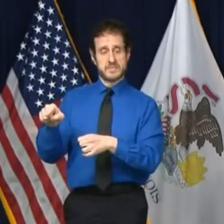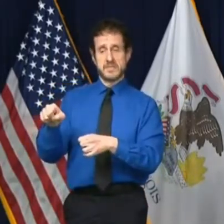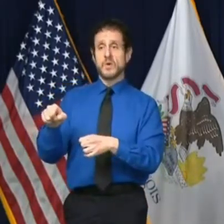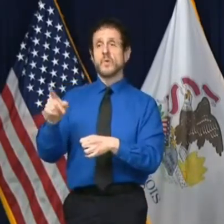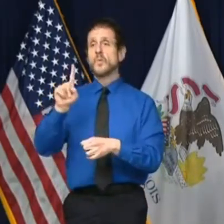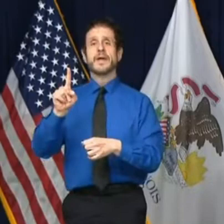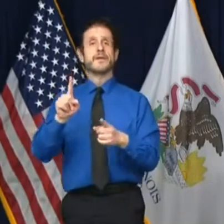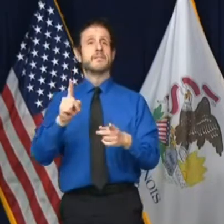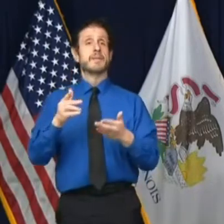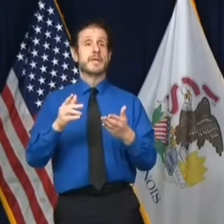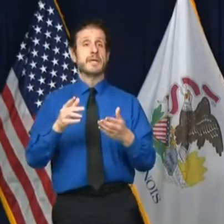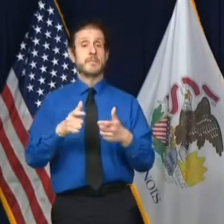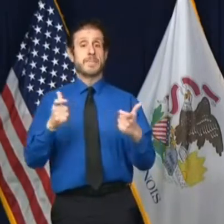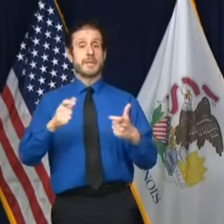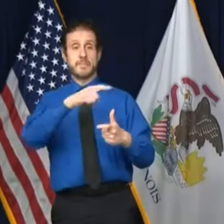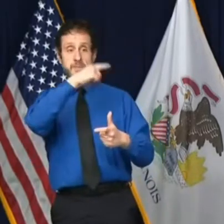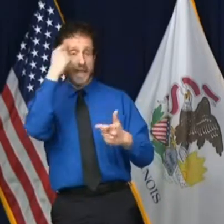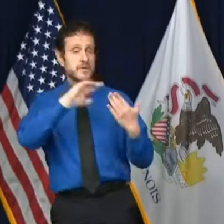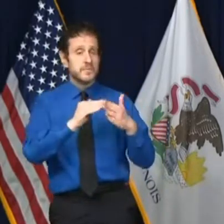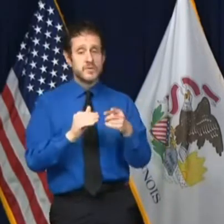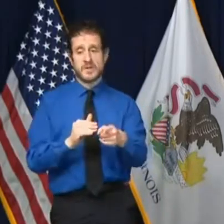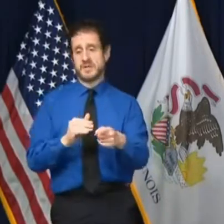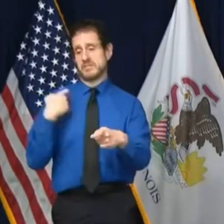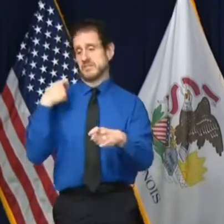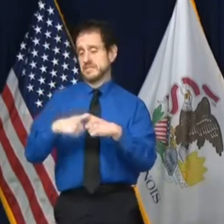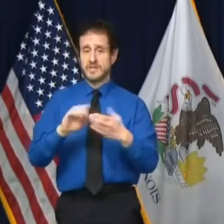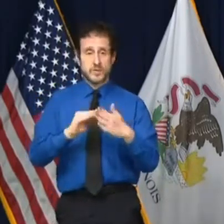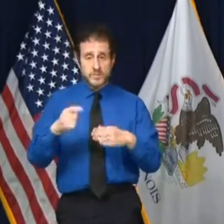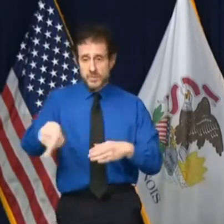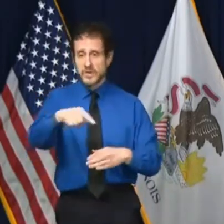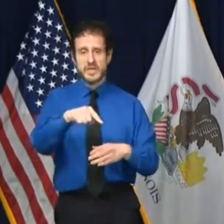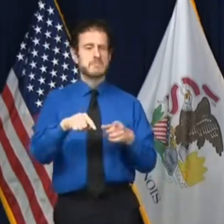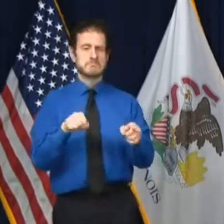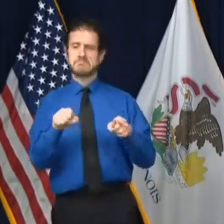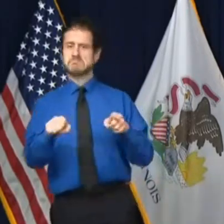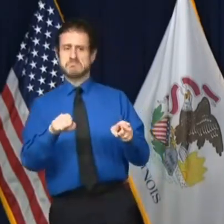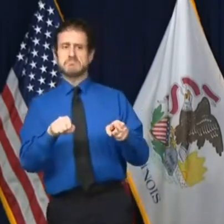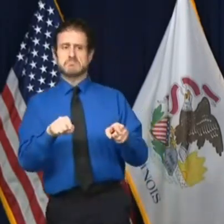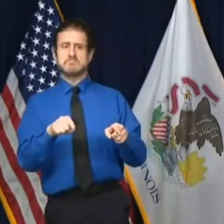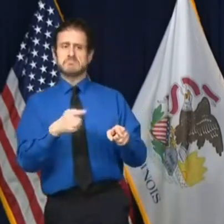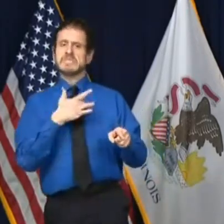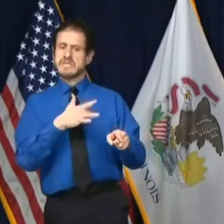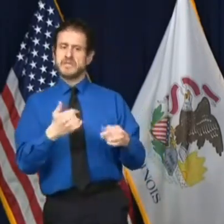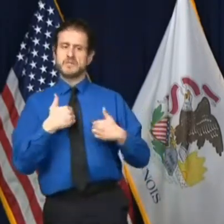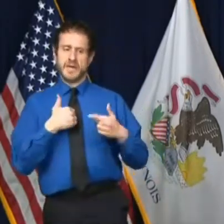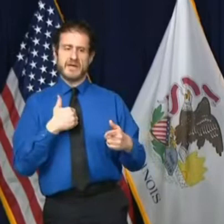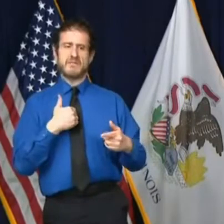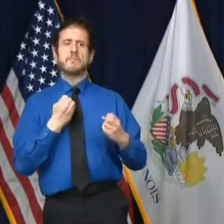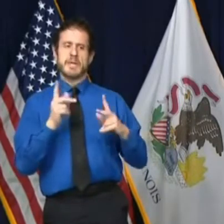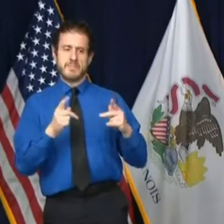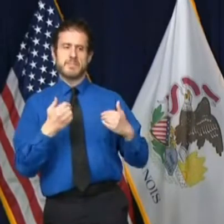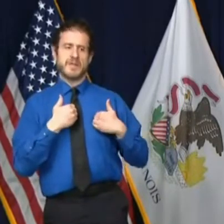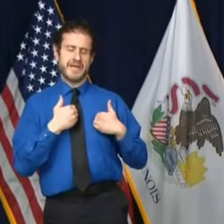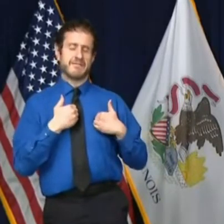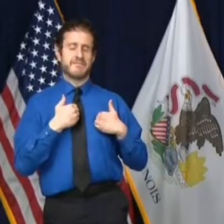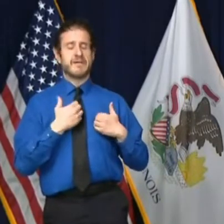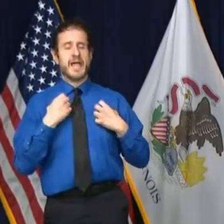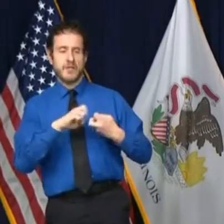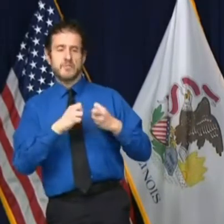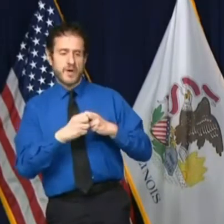American populations or large Latino populations, which have a propensity to have comorbidities or a higher rate